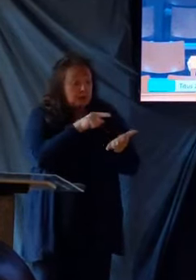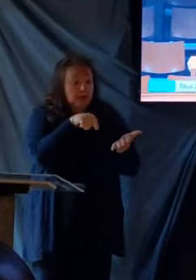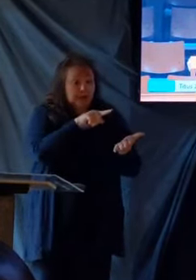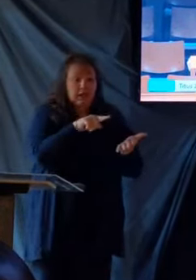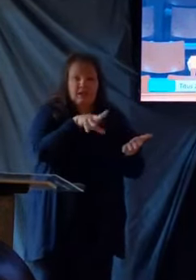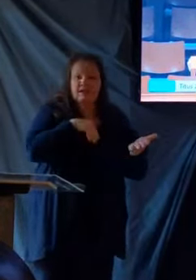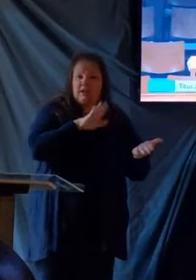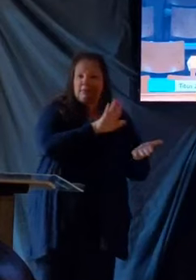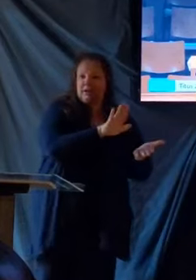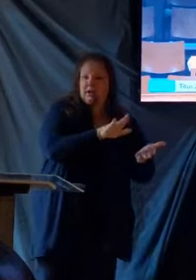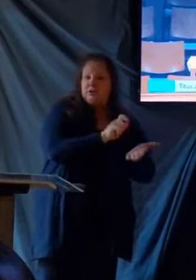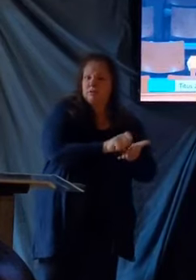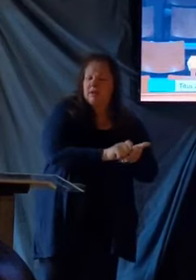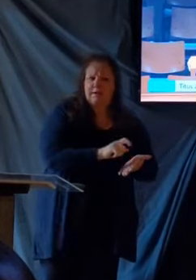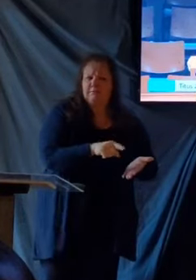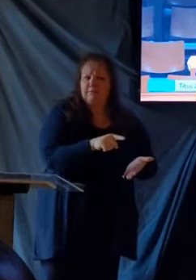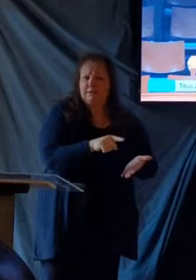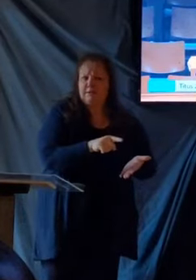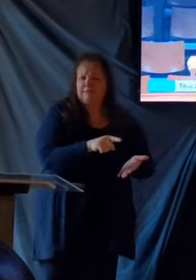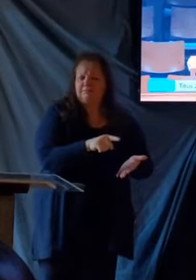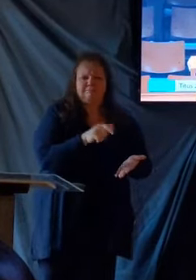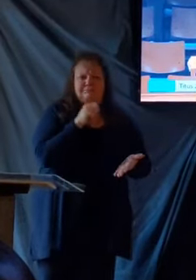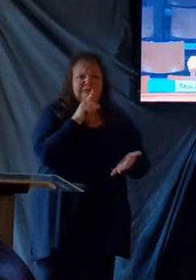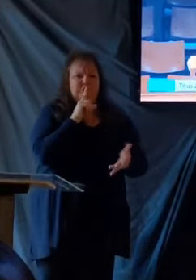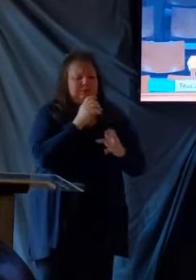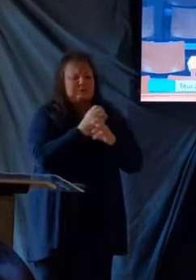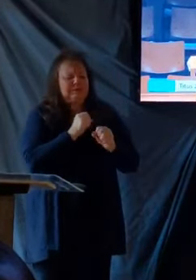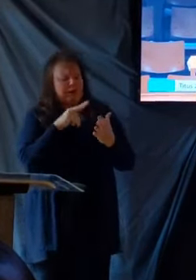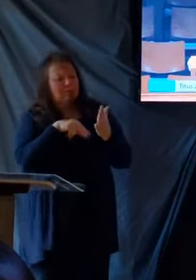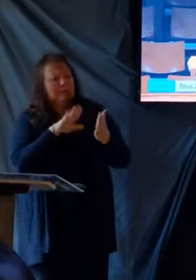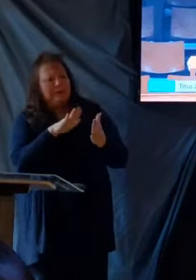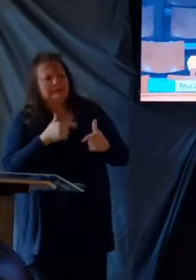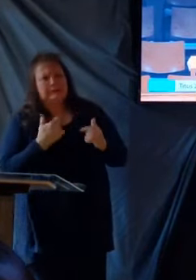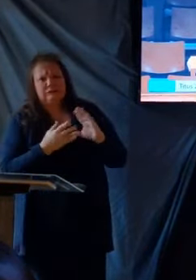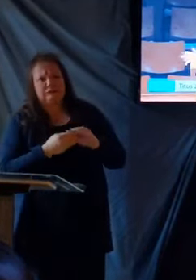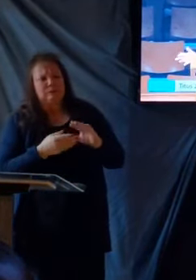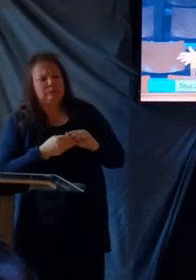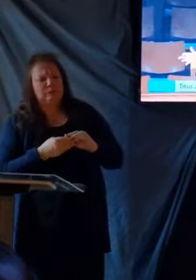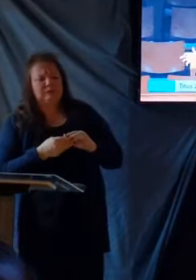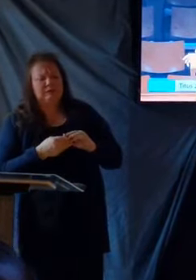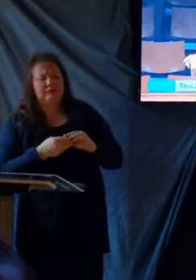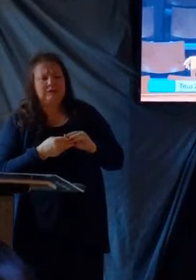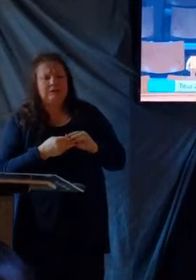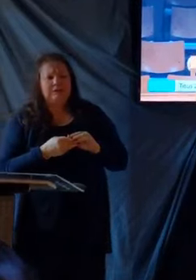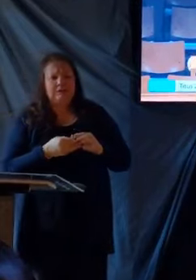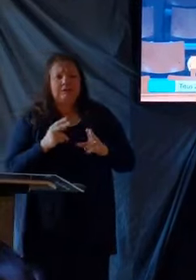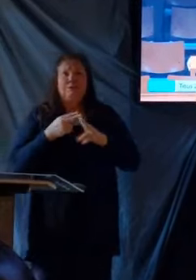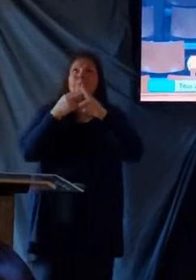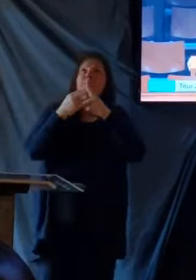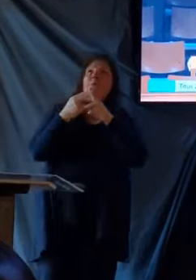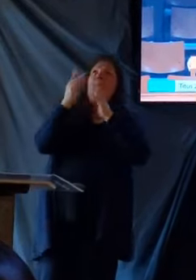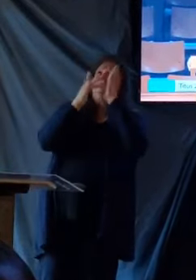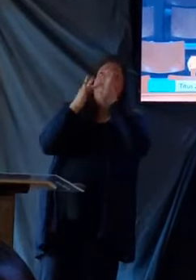in evangelicalism, but I don't think he was truly saved. I've read his biography. He said, well, that's true, calling Christ